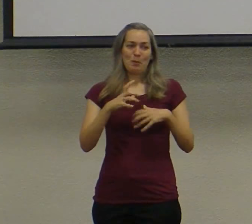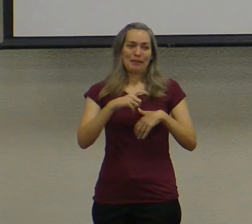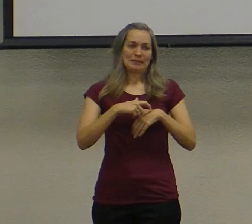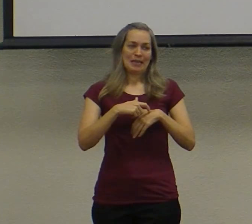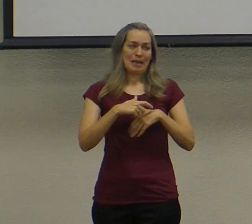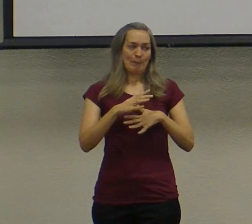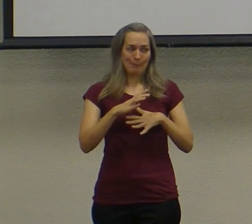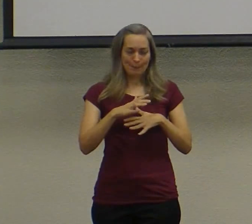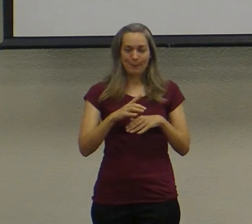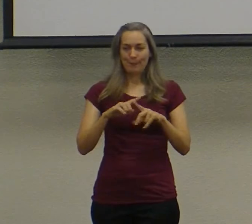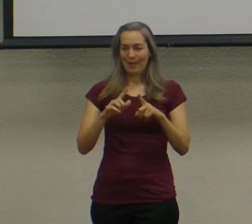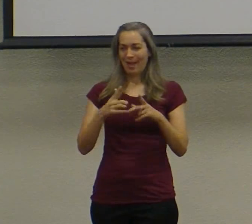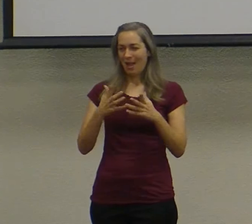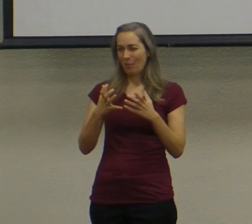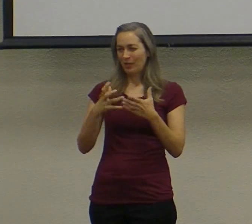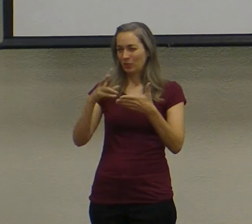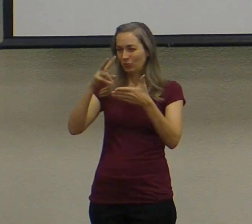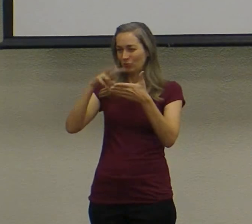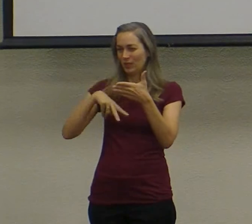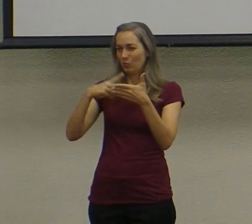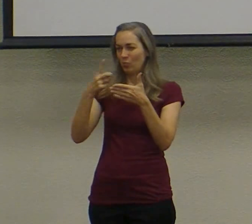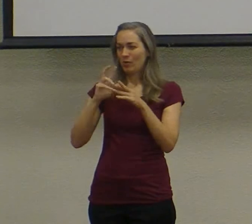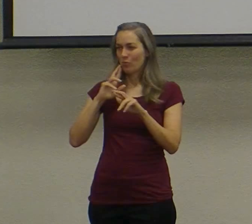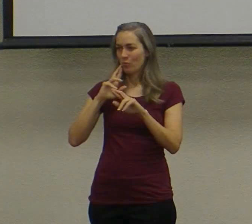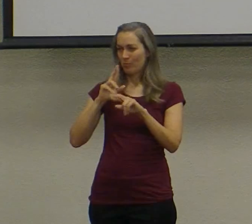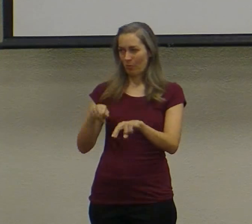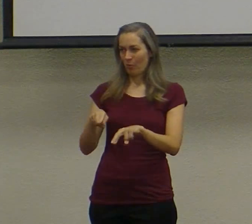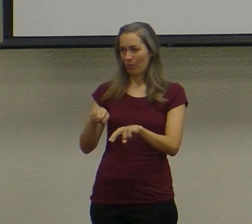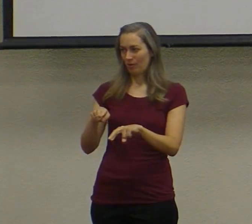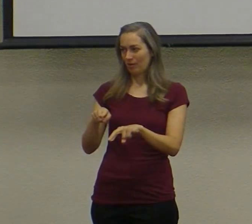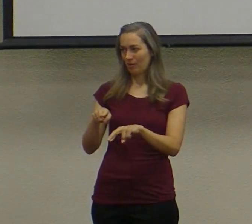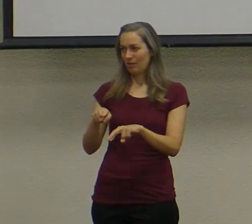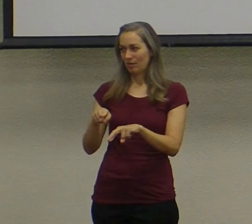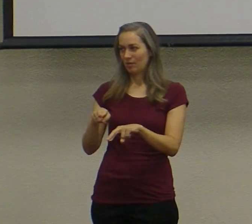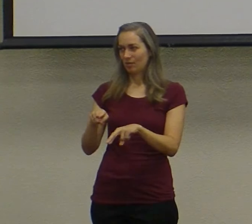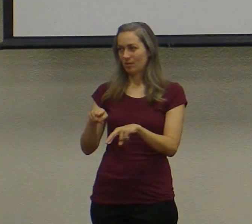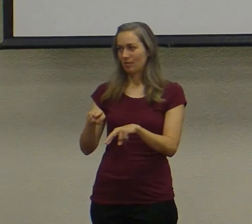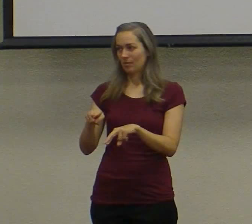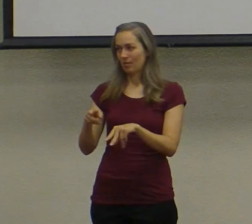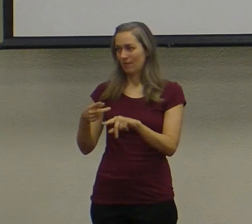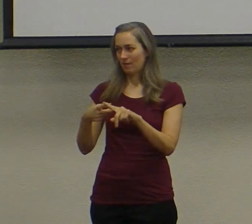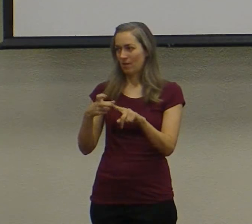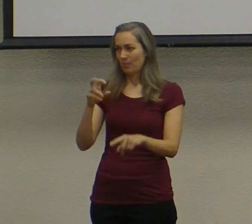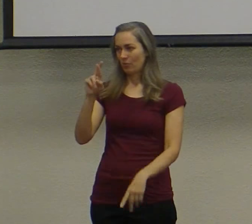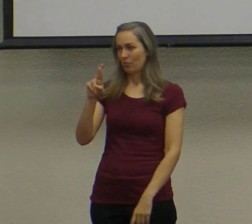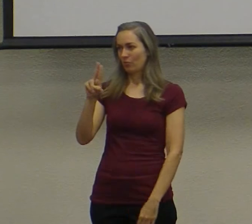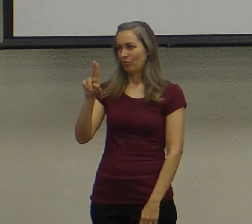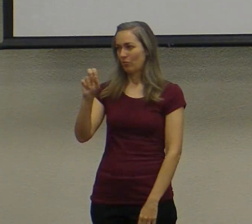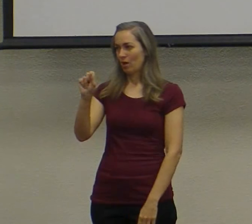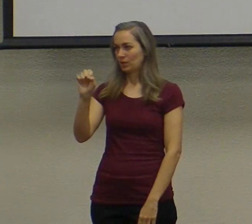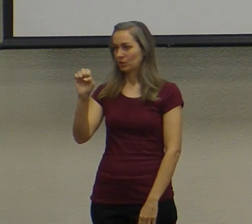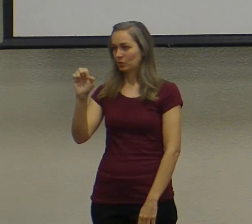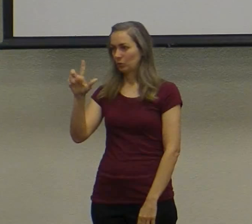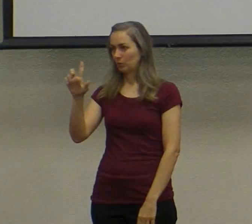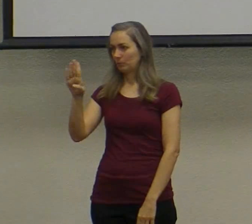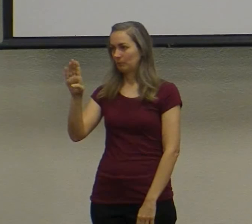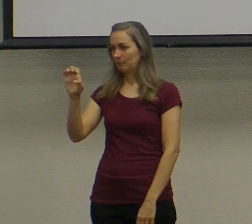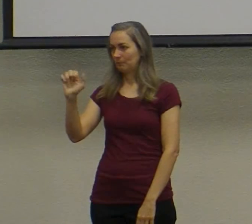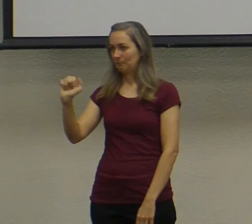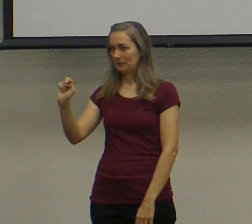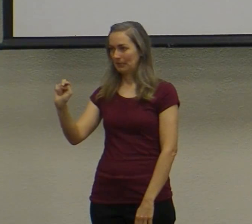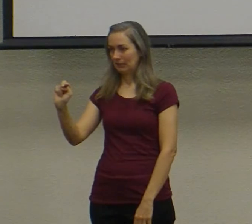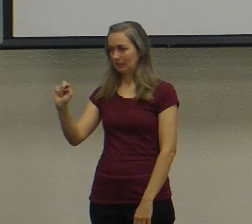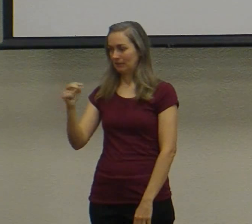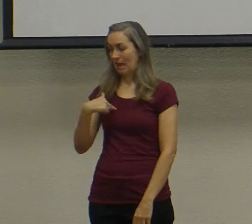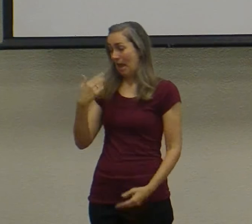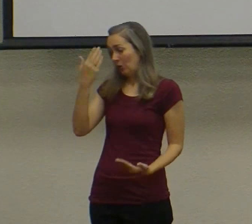of a report I received from uh, Russell Bean. I don't know him, but